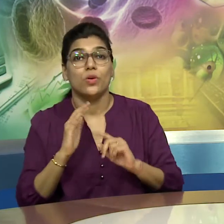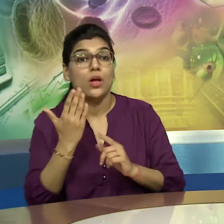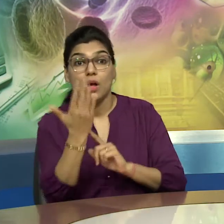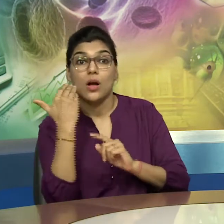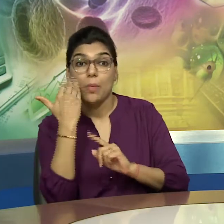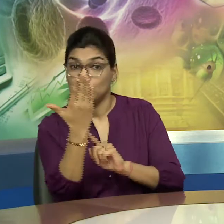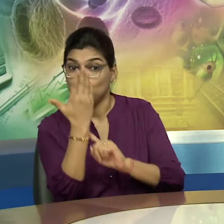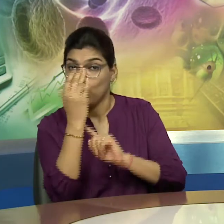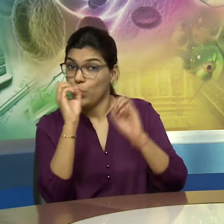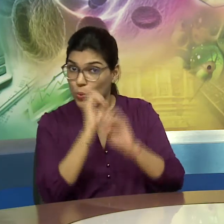the past form.